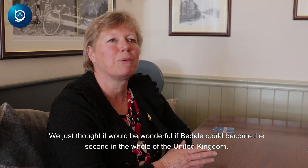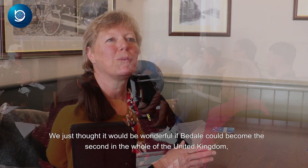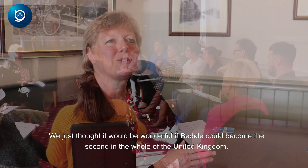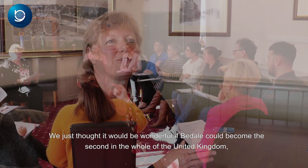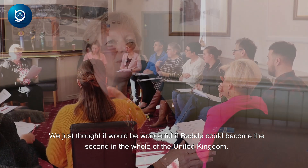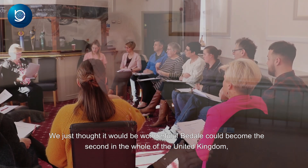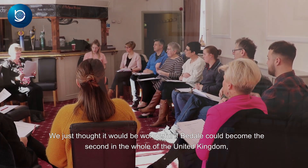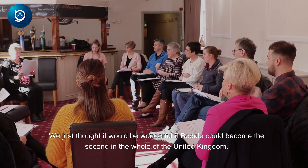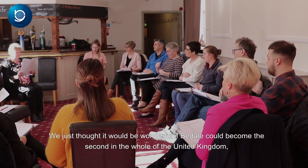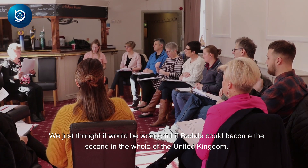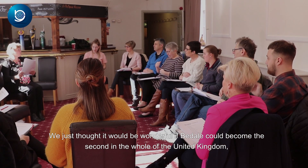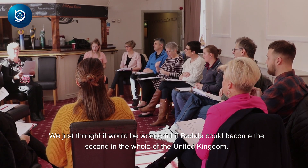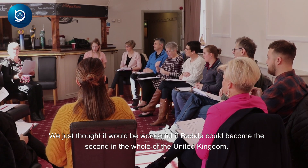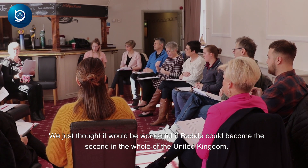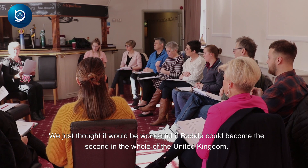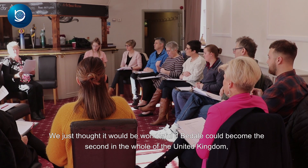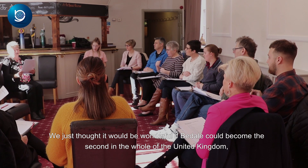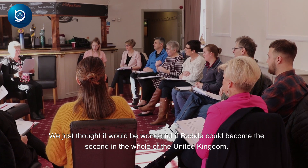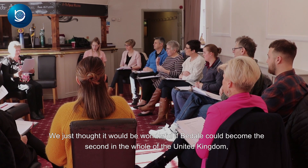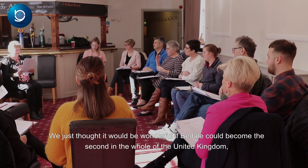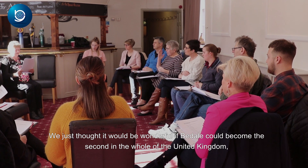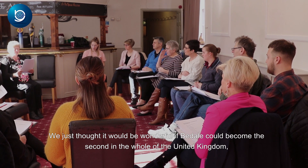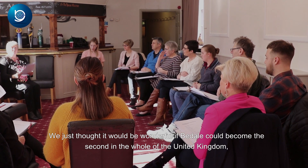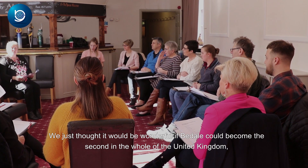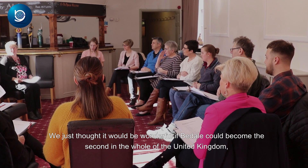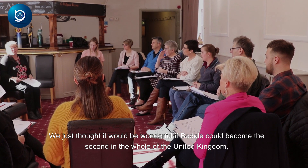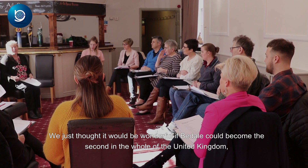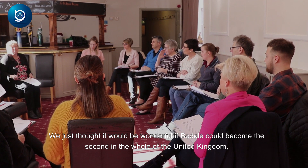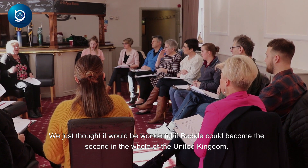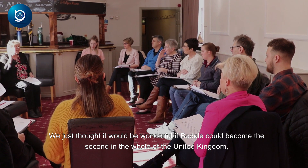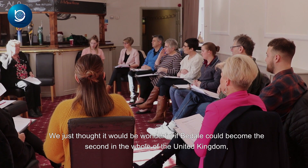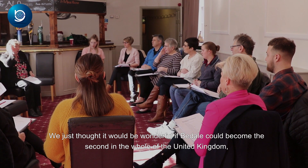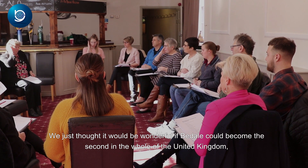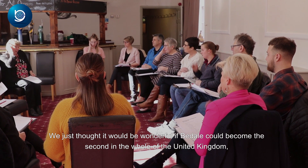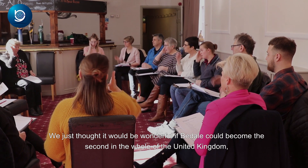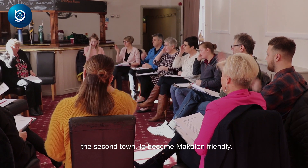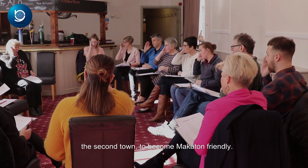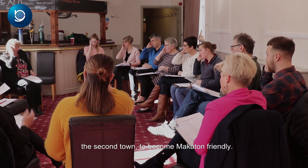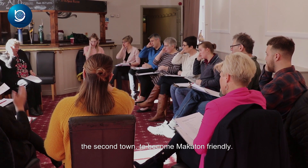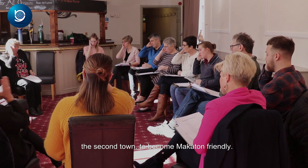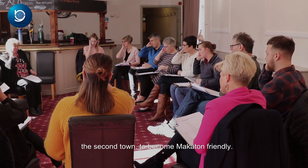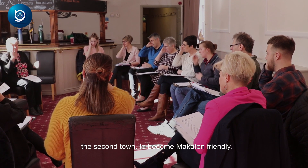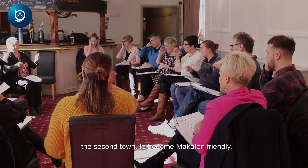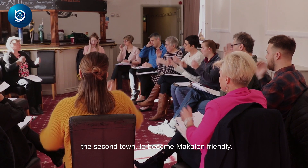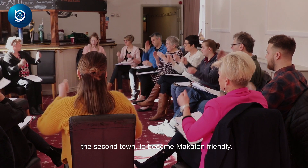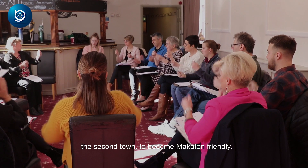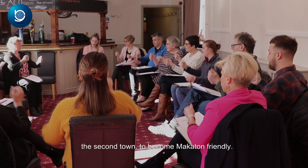would be wonderful if Beedale could become the second in the whole of the United Kingdom, second town to become Makaton friendly.